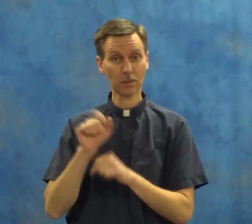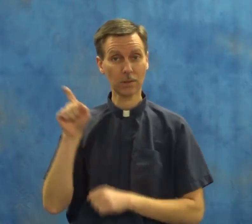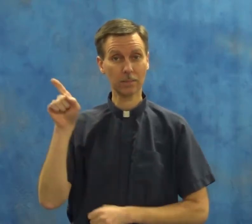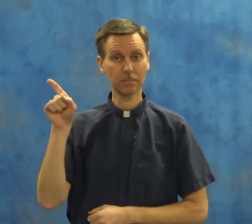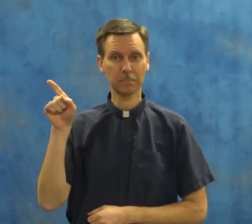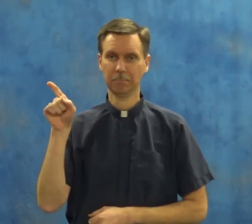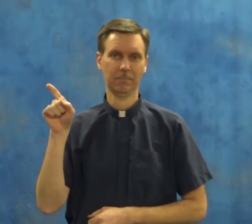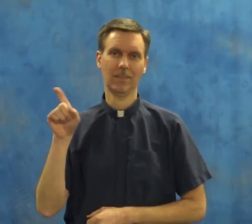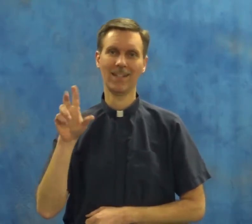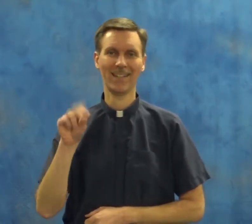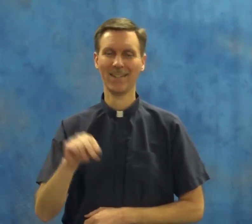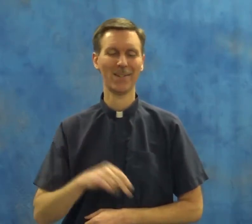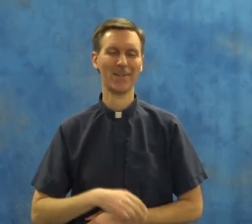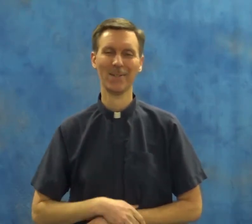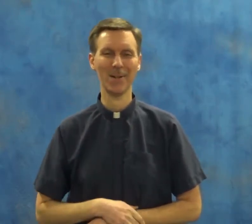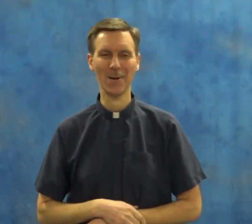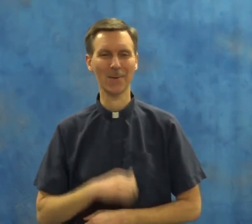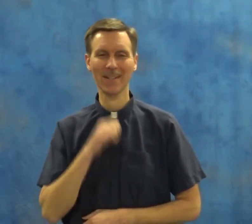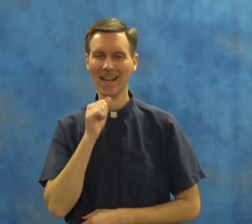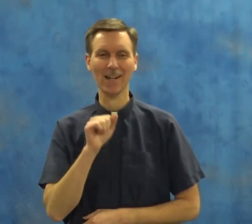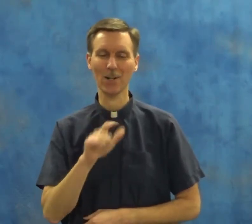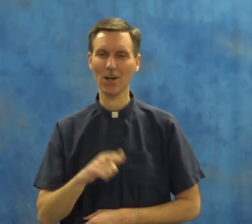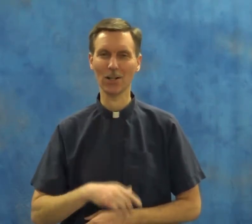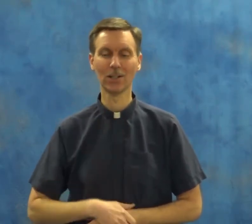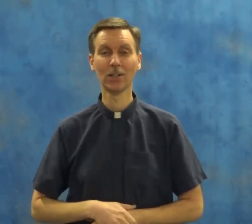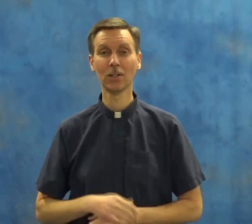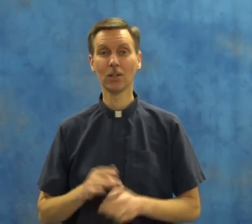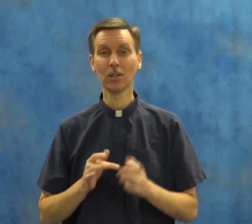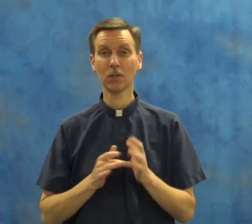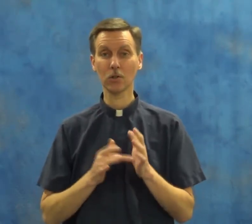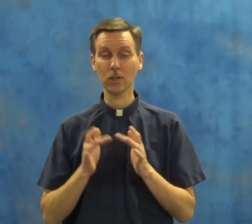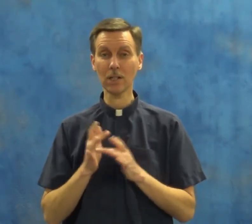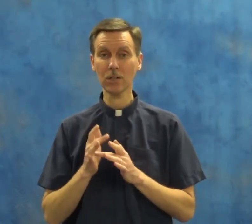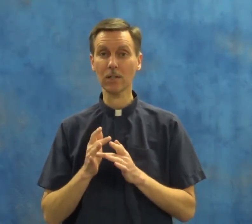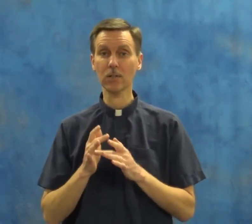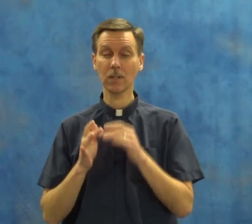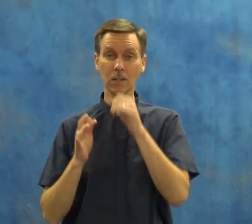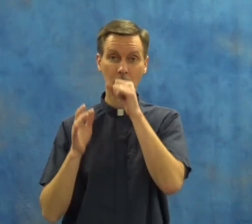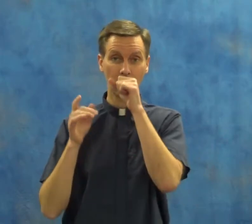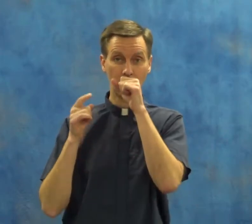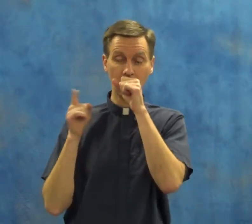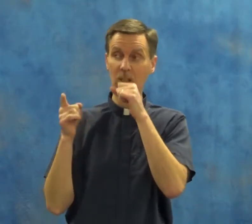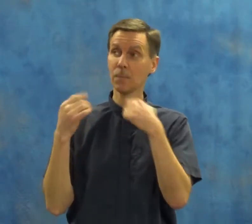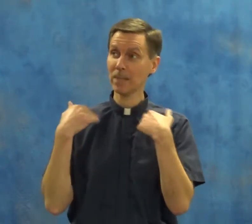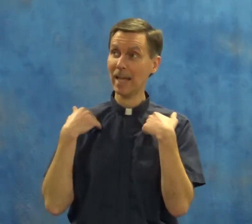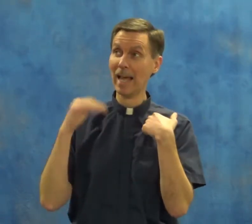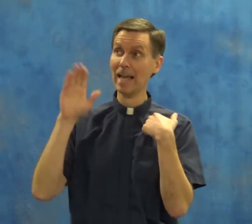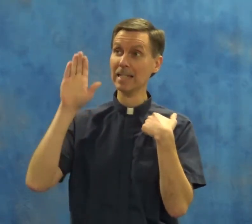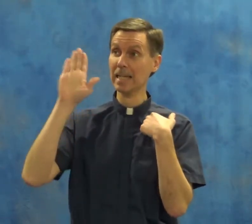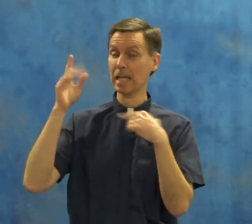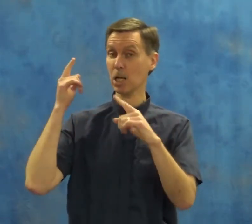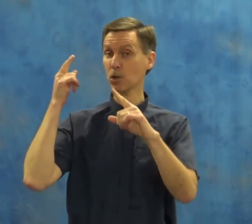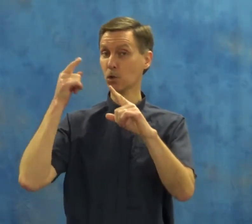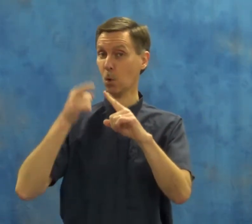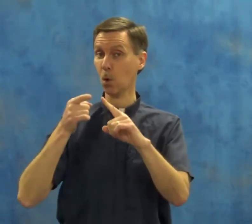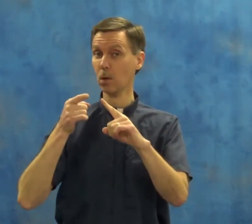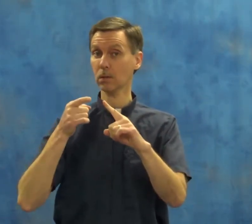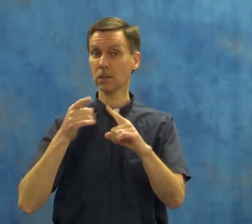works? No, not at all. Jesus has his goal